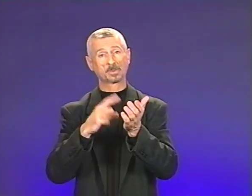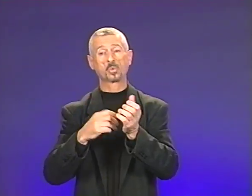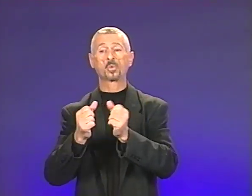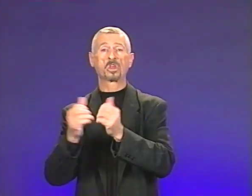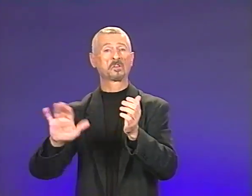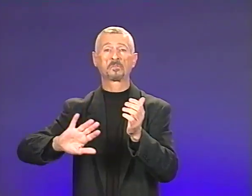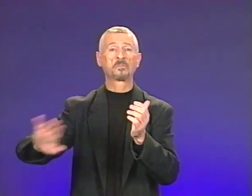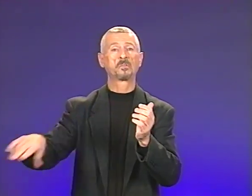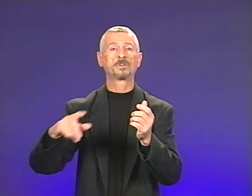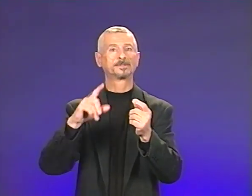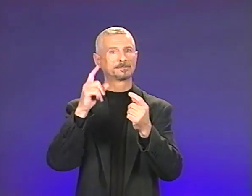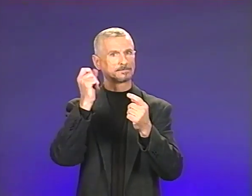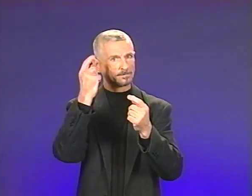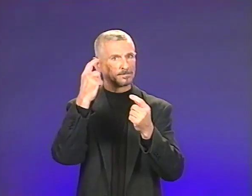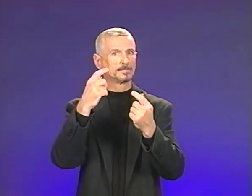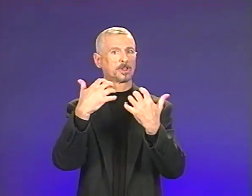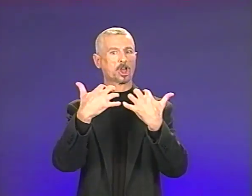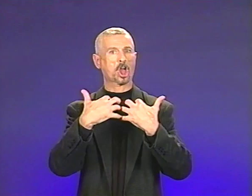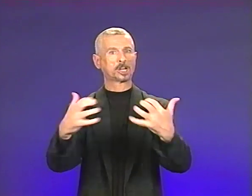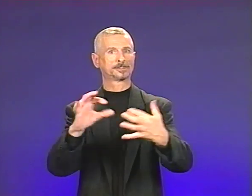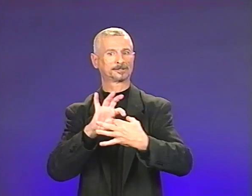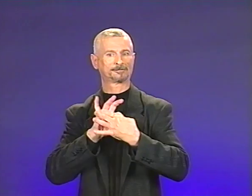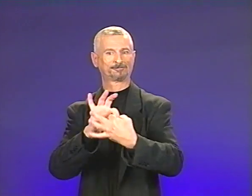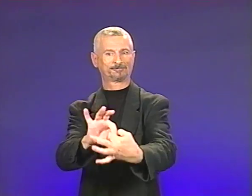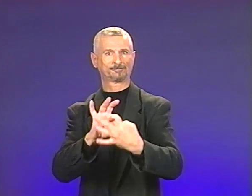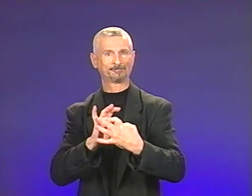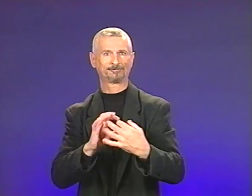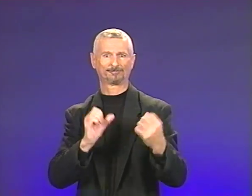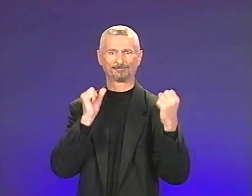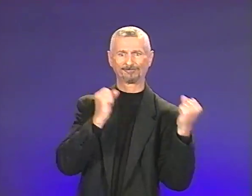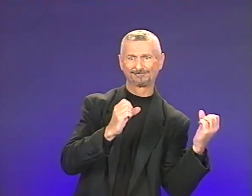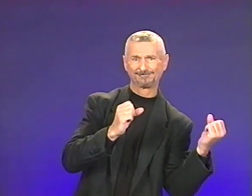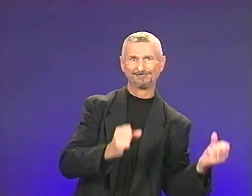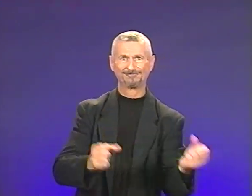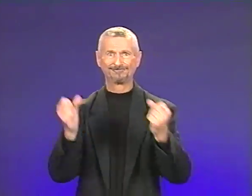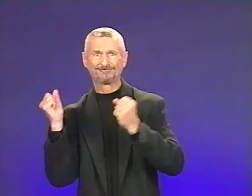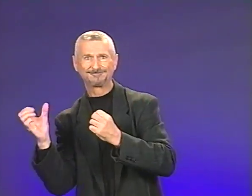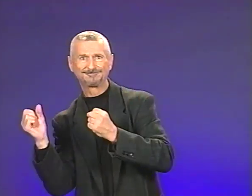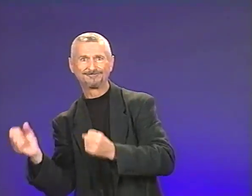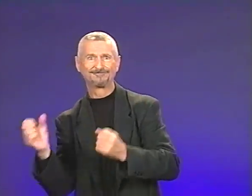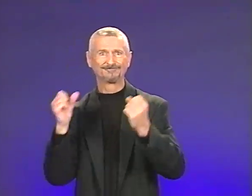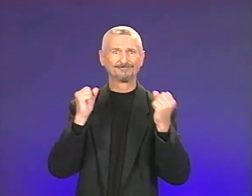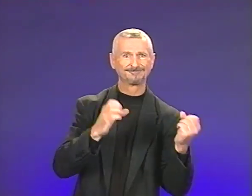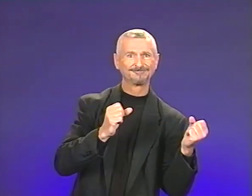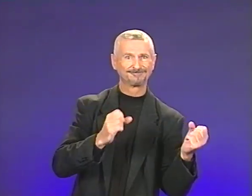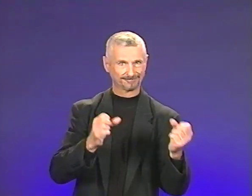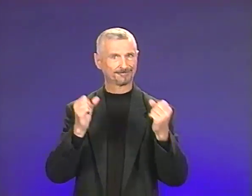When an instrument is not used, the audience often gets involved, providing the rhythmical accompaniment for the